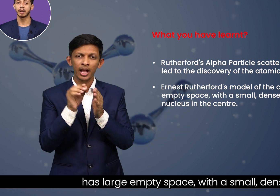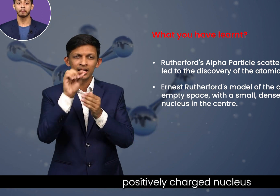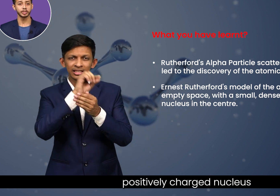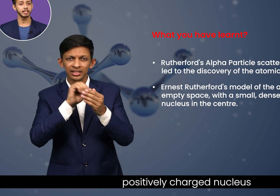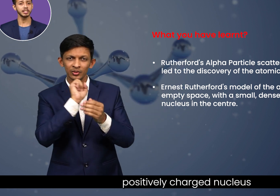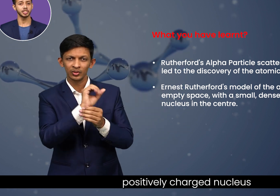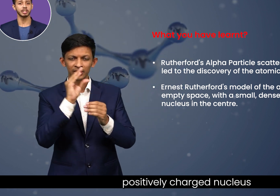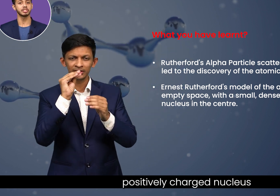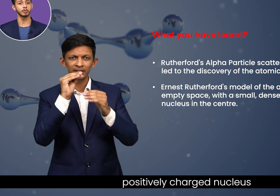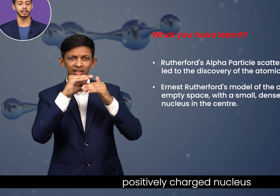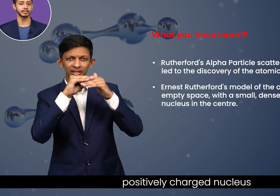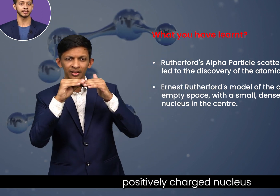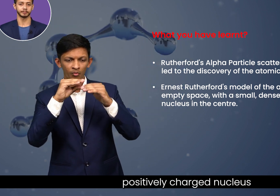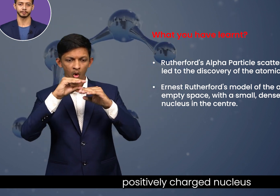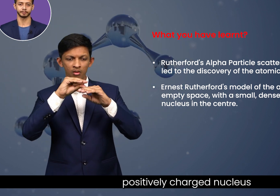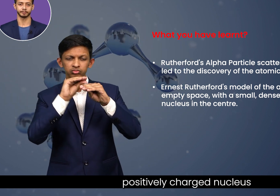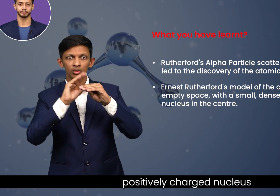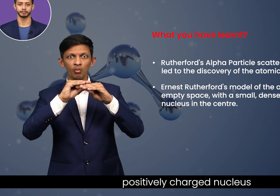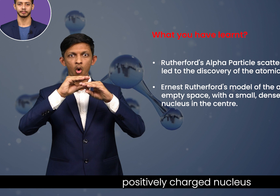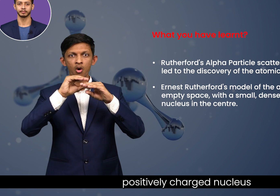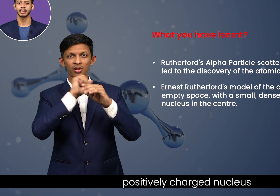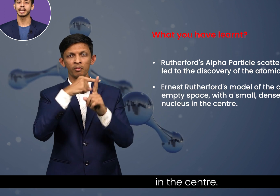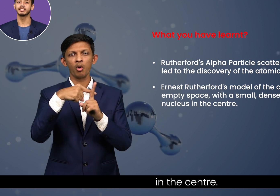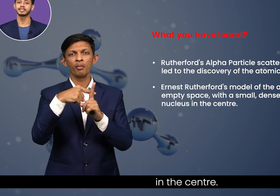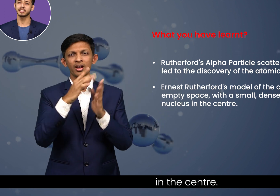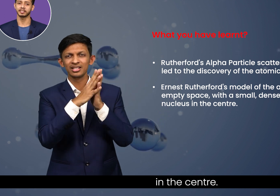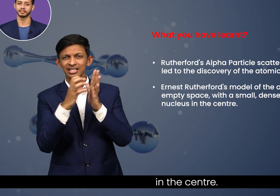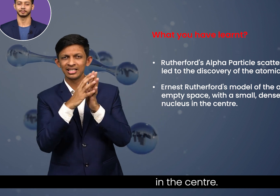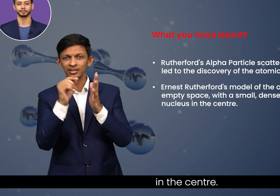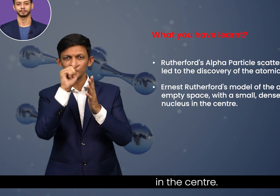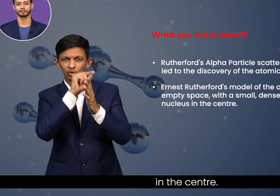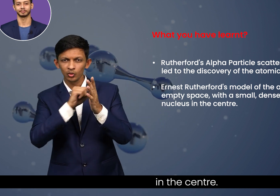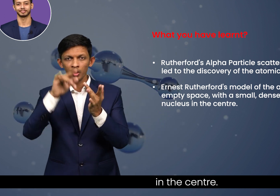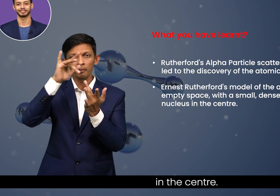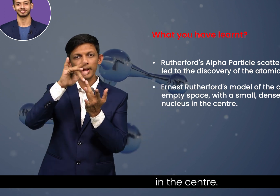positively charged nucleus in the center.